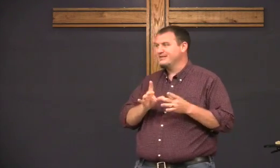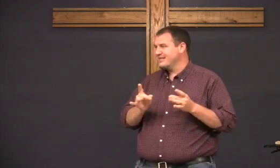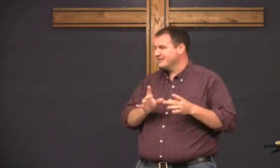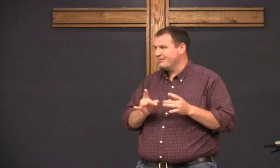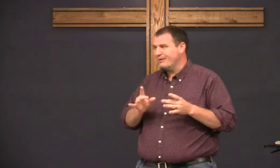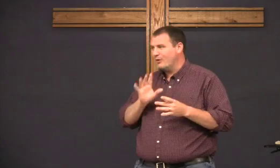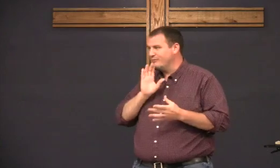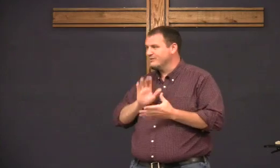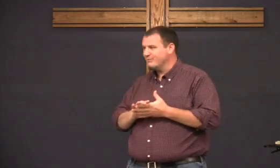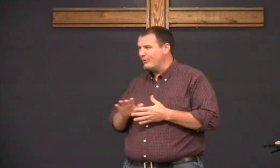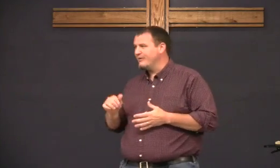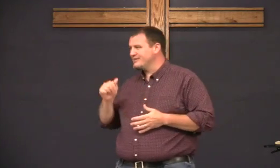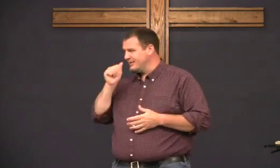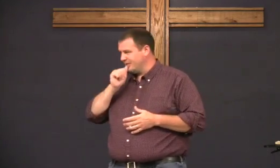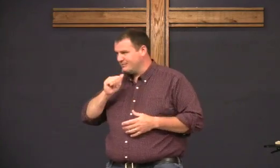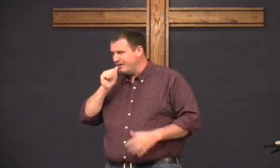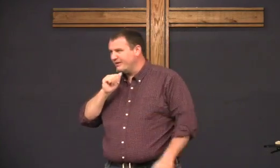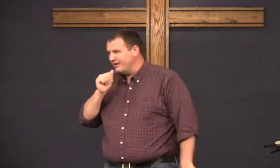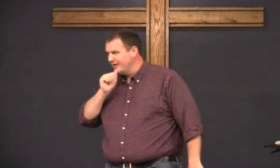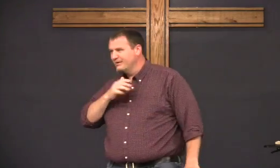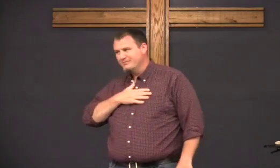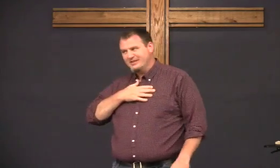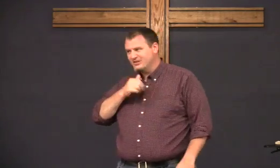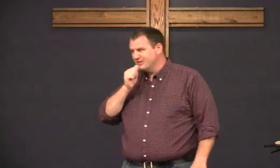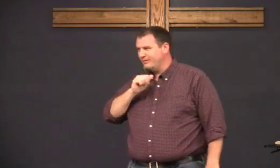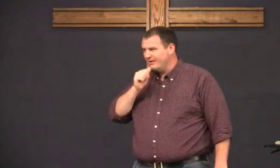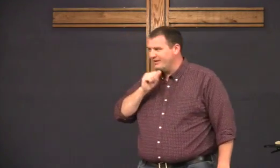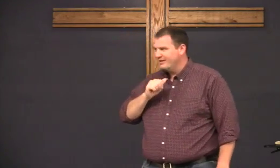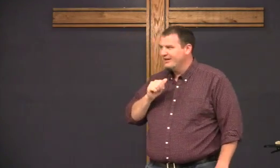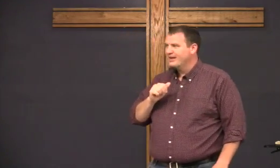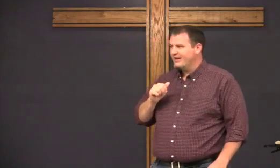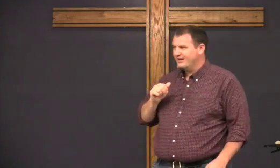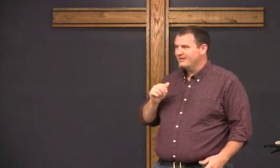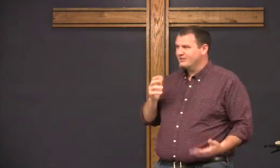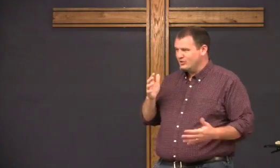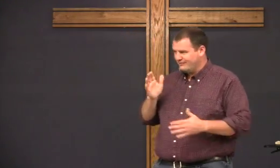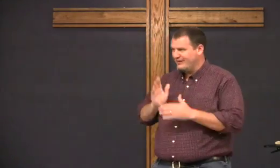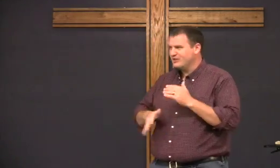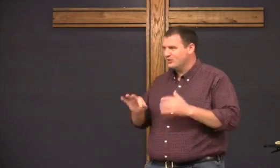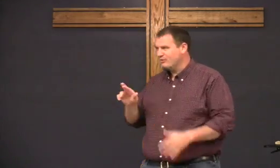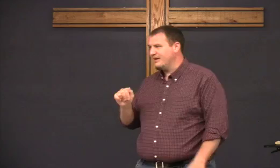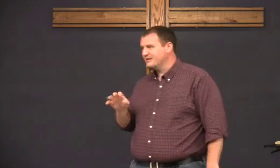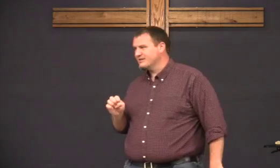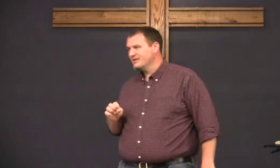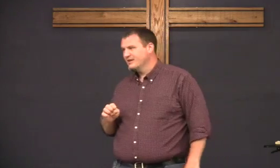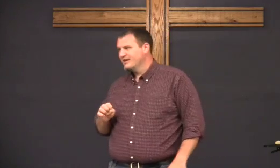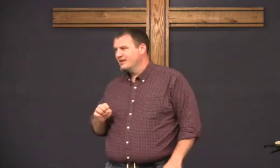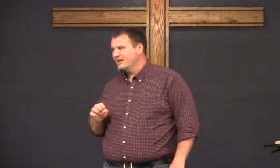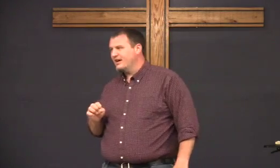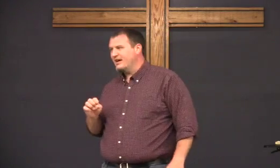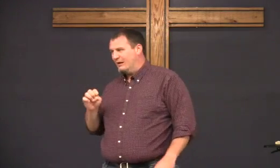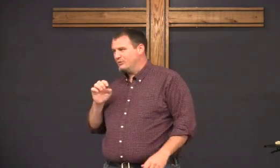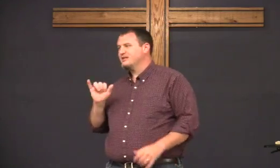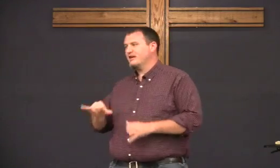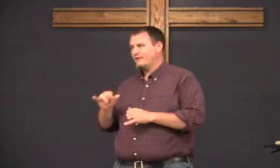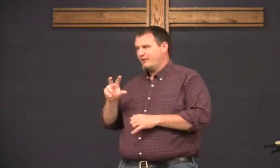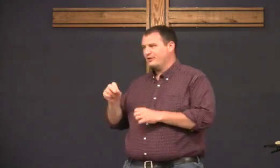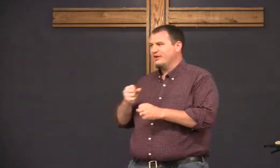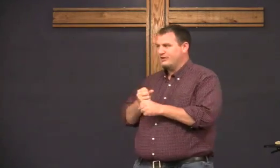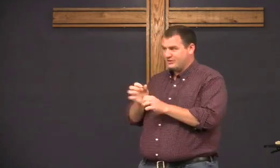say something to my wife, and my wife would say, just bear it. Please just bear it and just finish the race. I was there for 30 years and